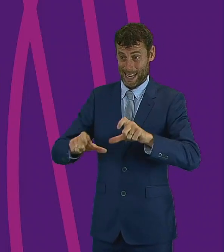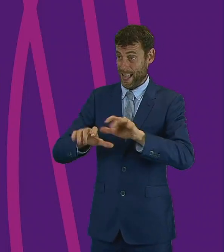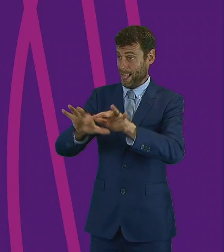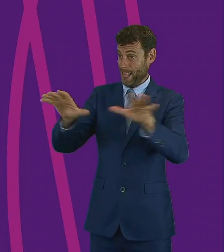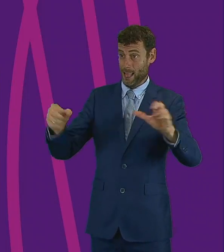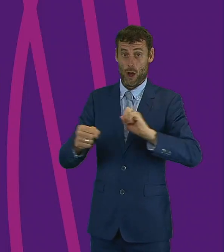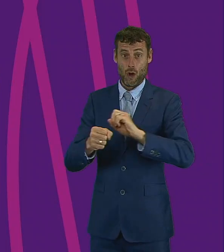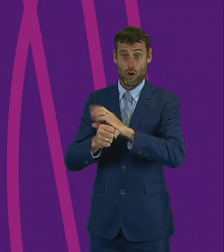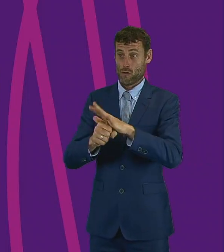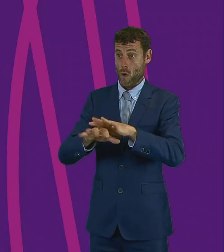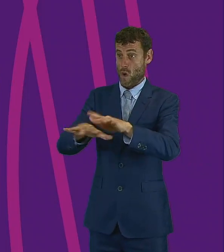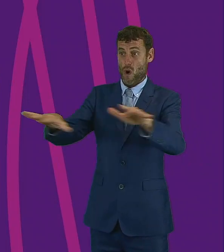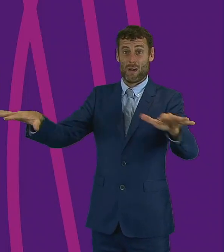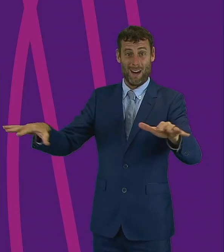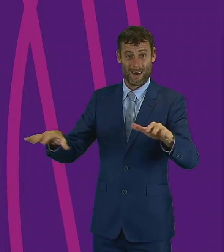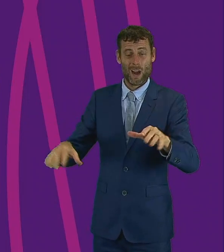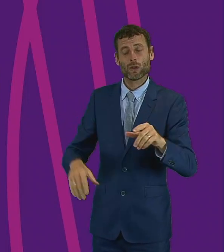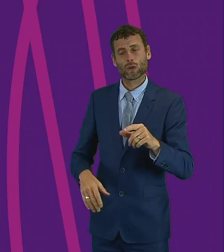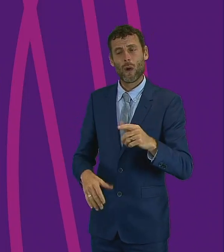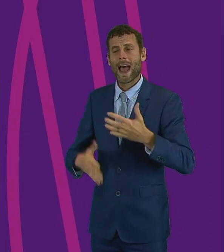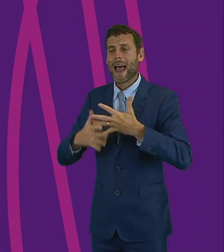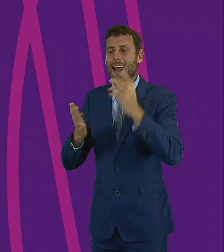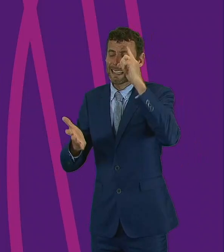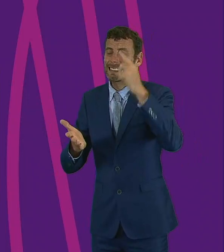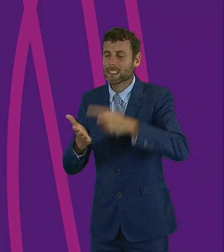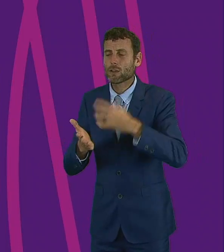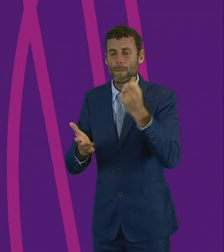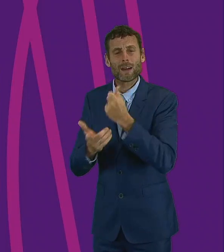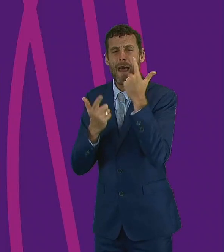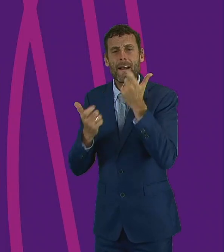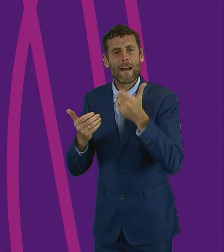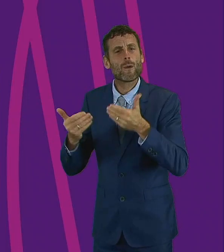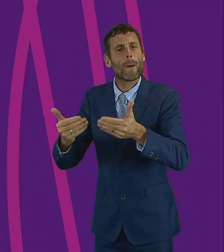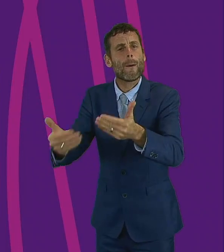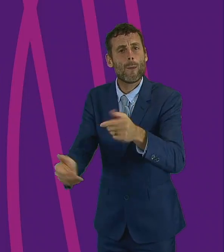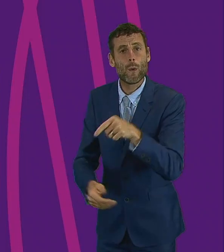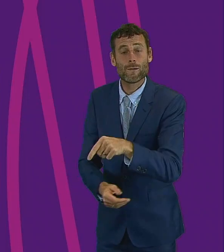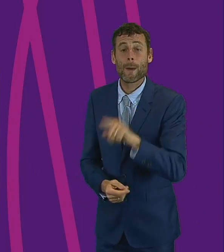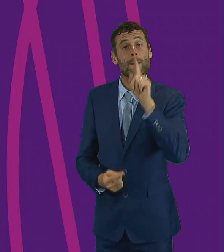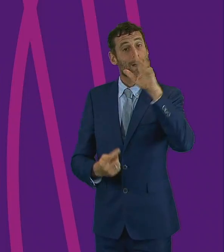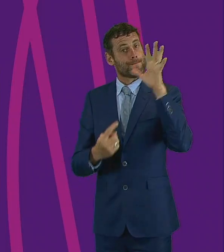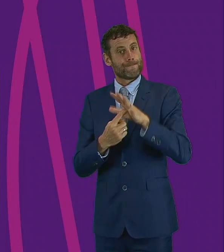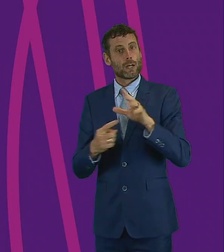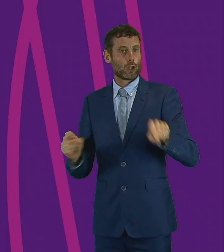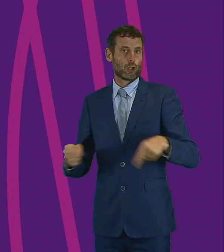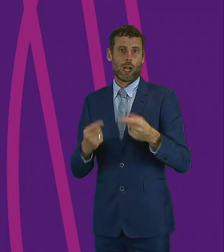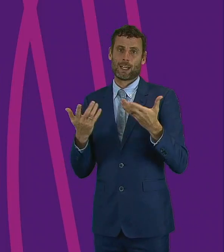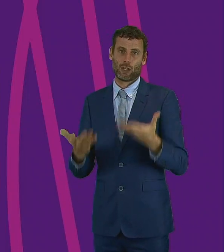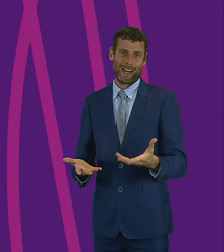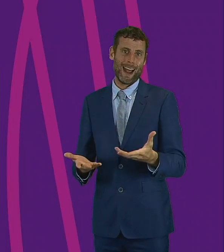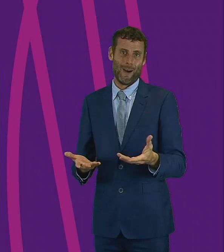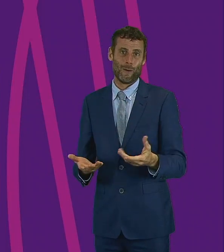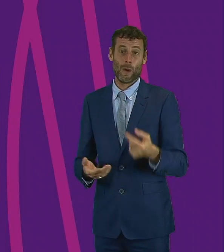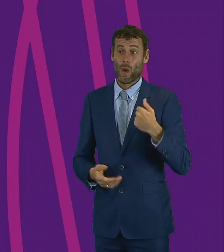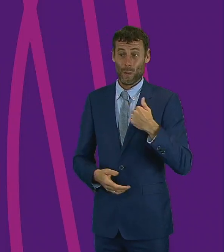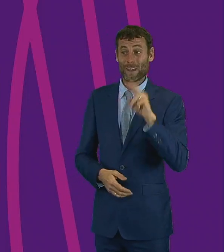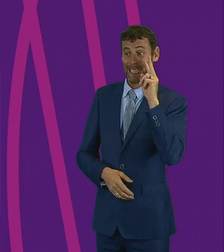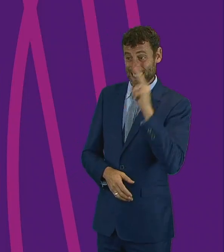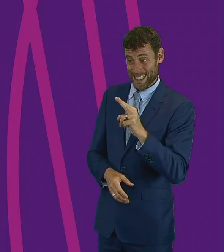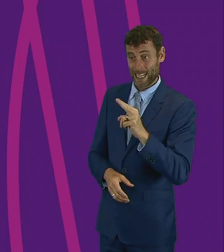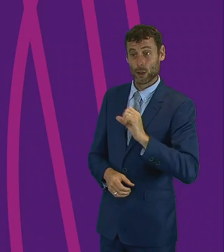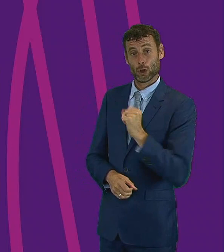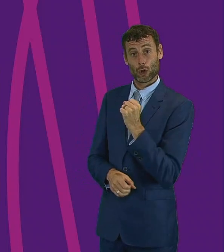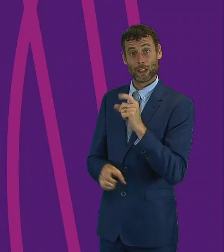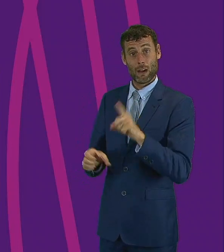decisions very carefully. Of course, coming back to the core challenge all of us face right now, we have seen Scottish young people